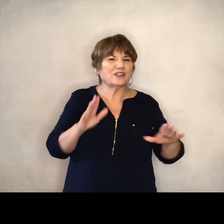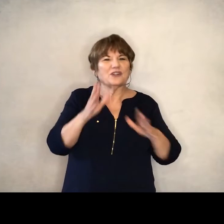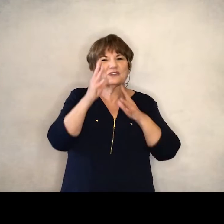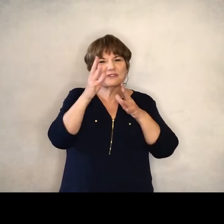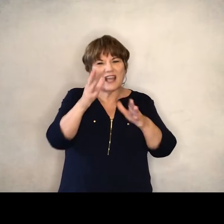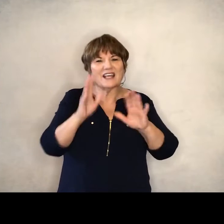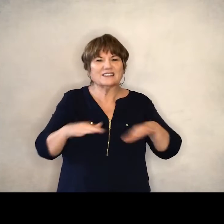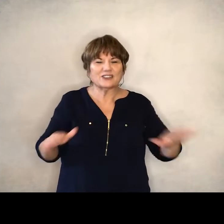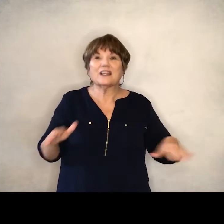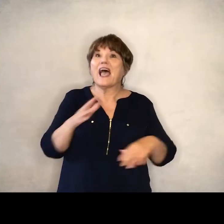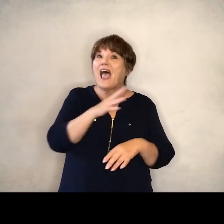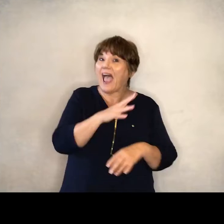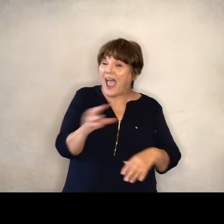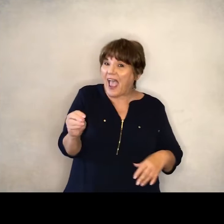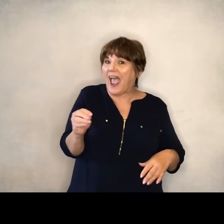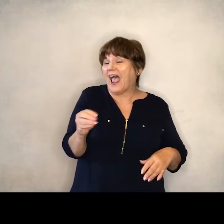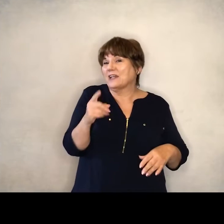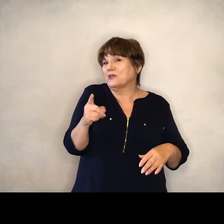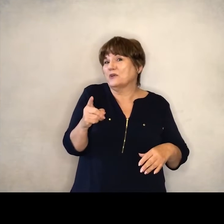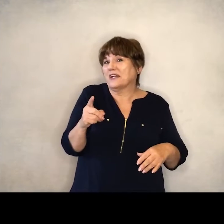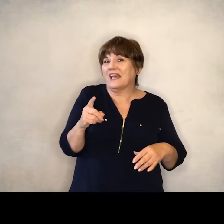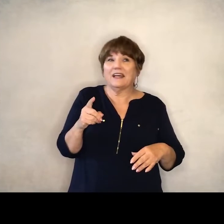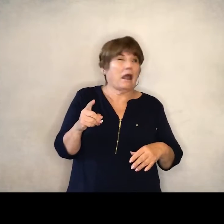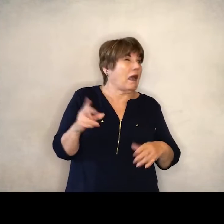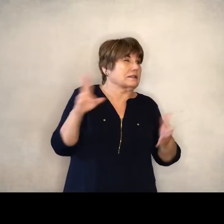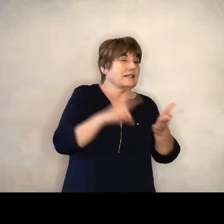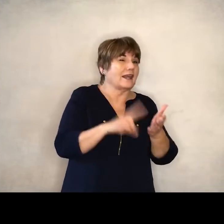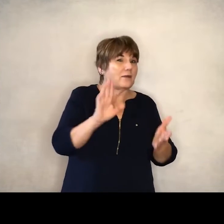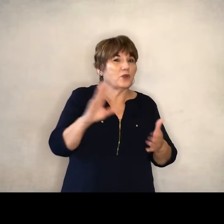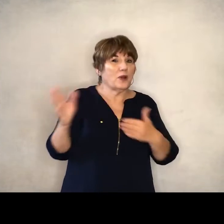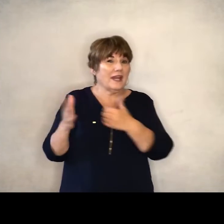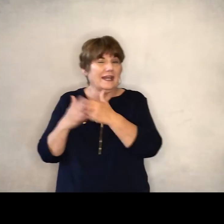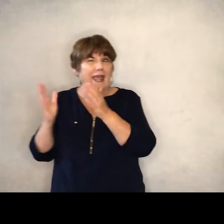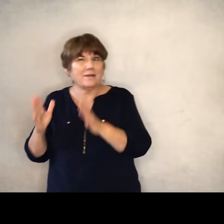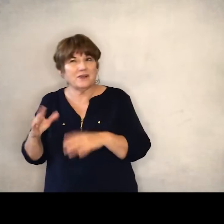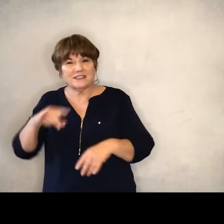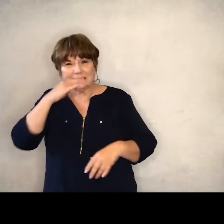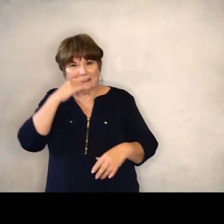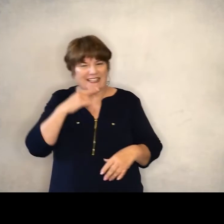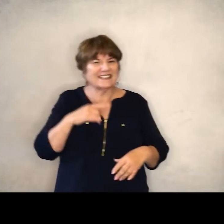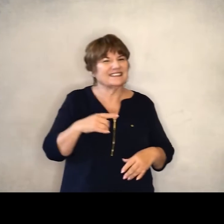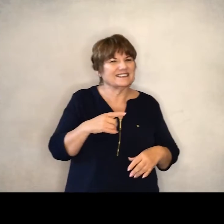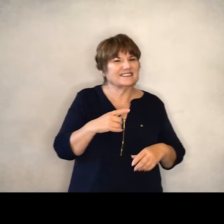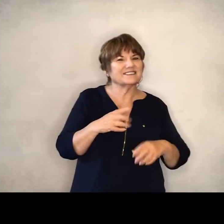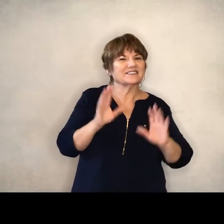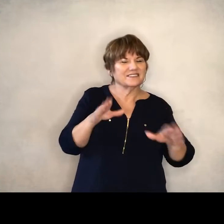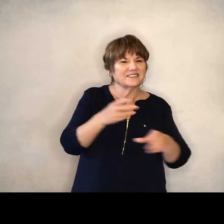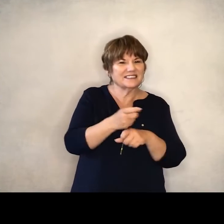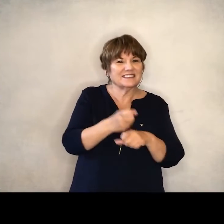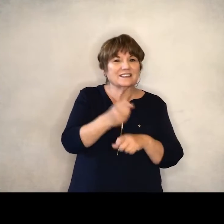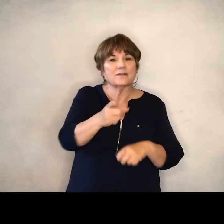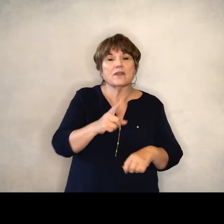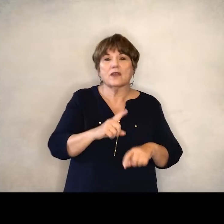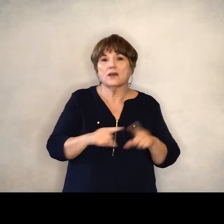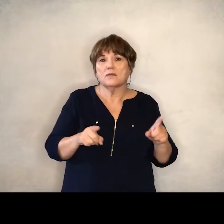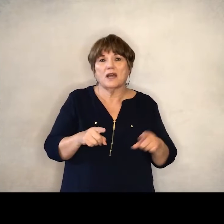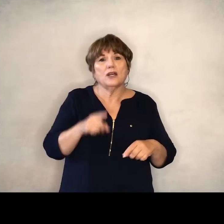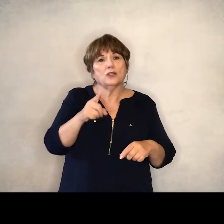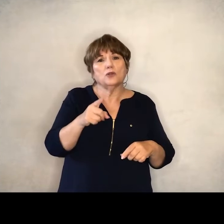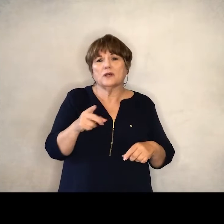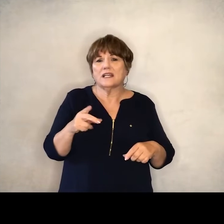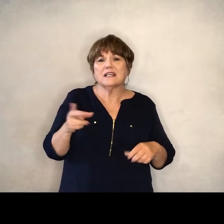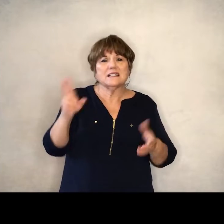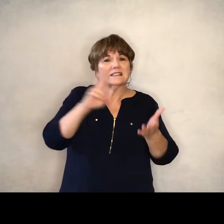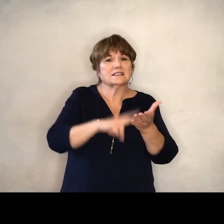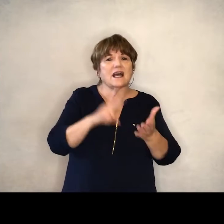And yourselves, volunteer. If you have any time that week, one day, 5 days, it'd be great. It's